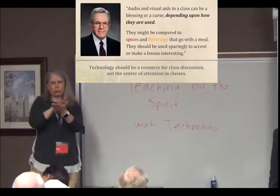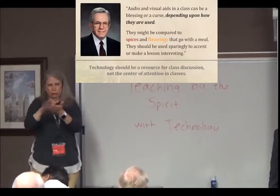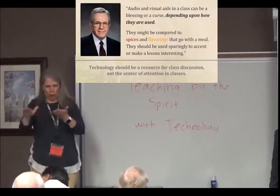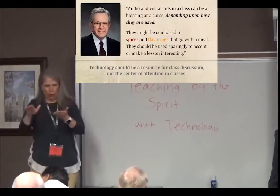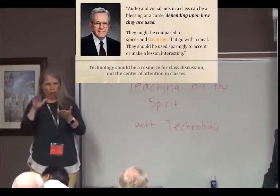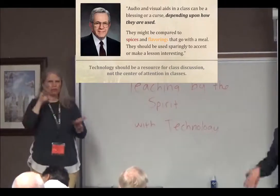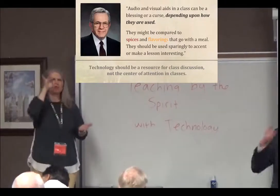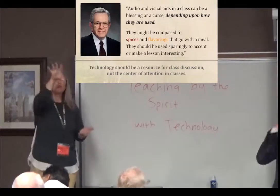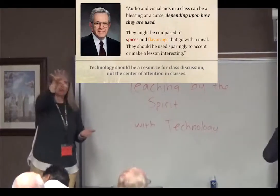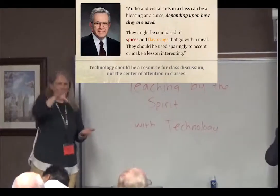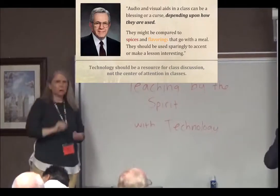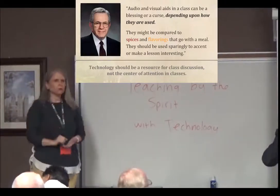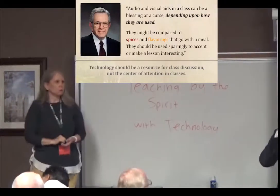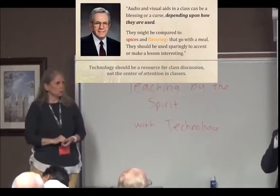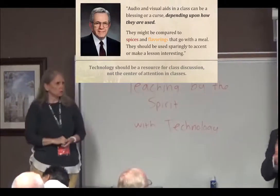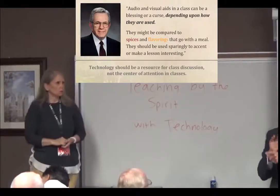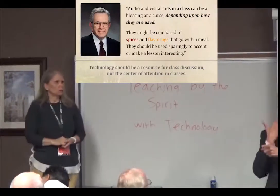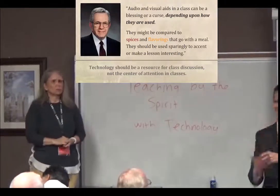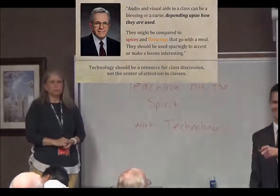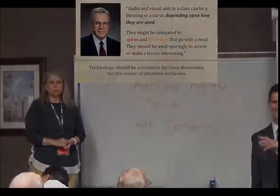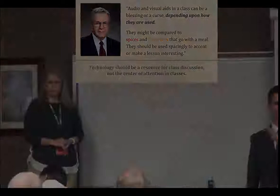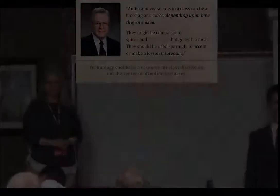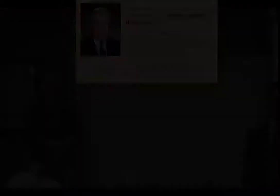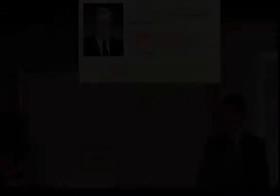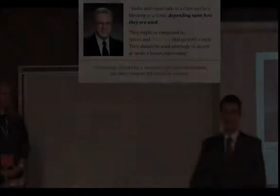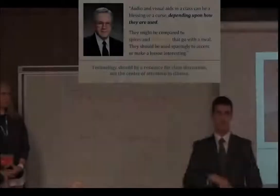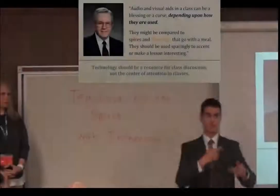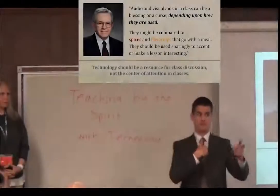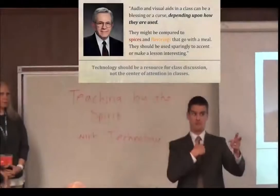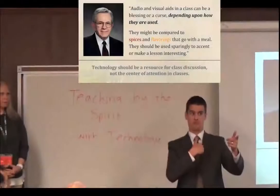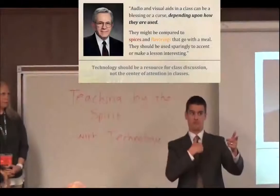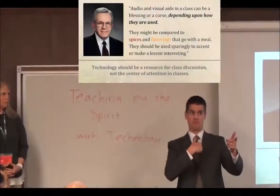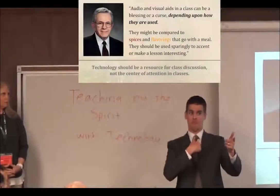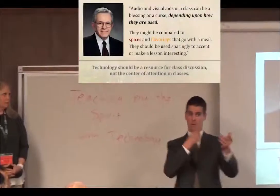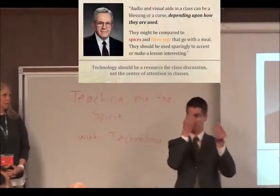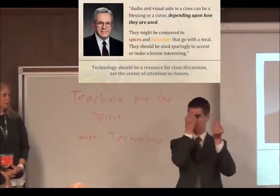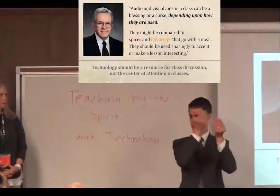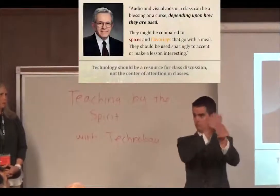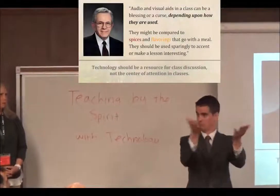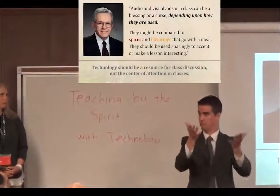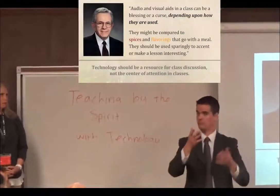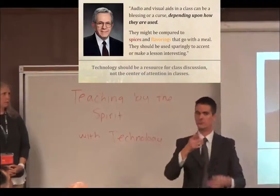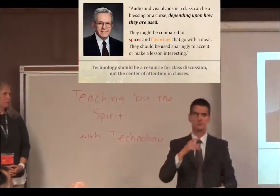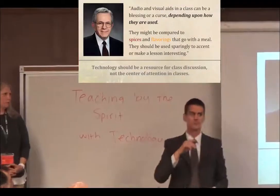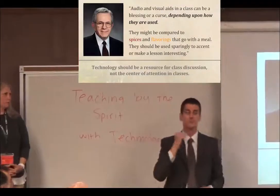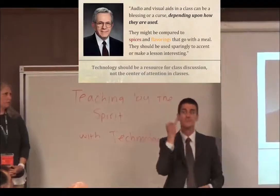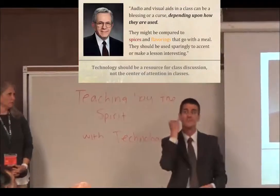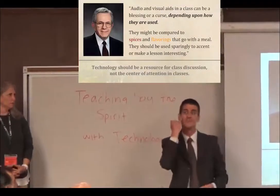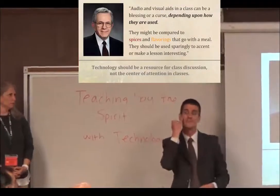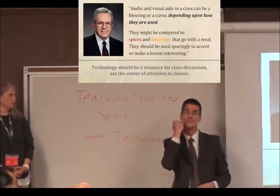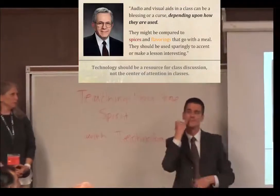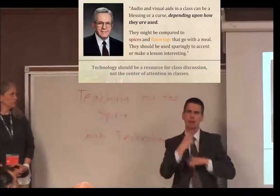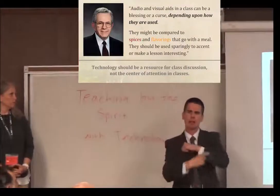sometimes it distracts. That's right, it's time to move on. Right? For me, let me tell